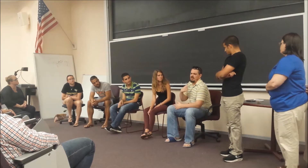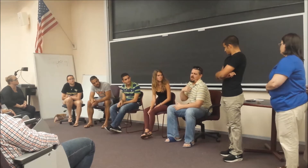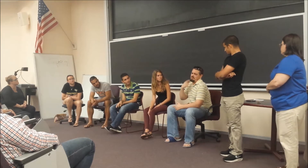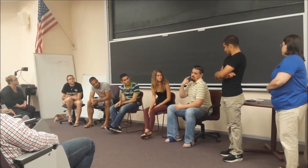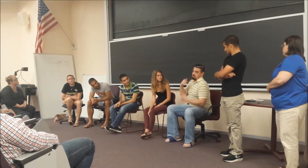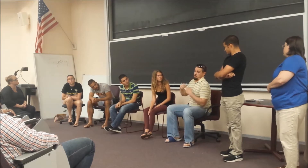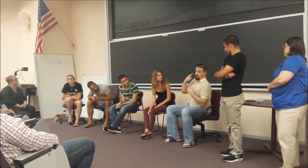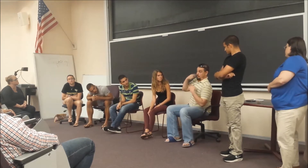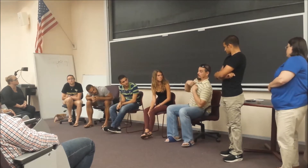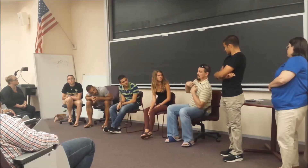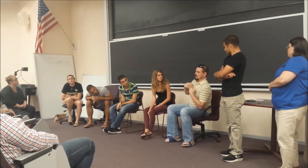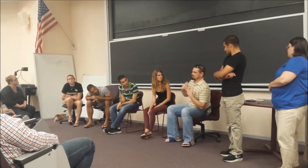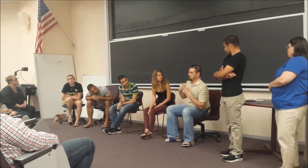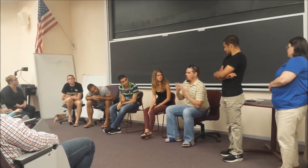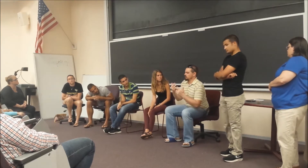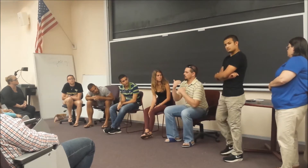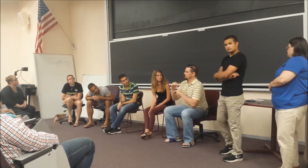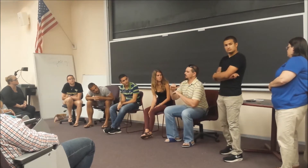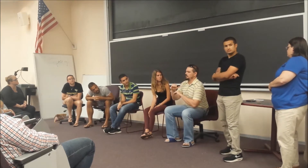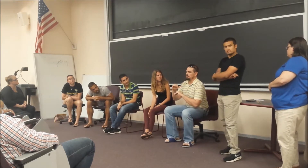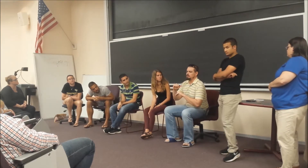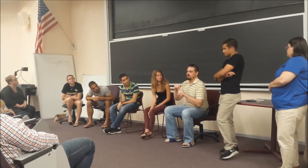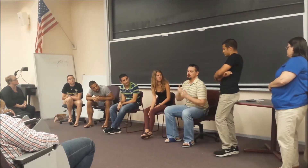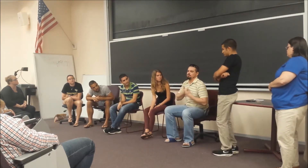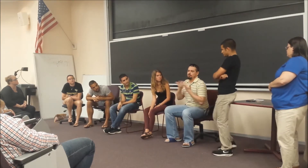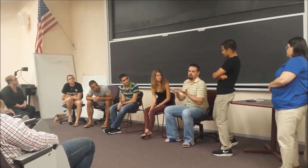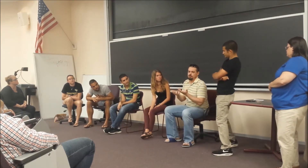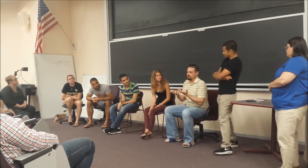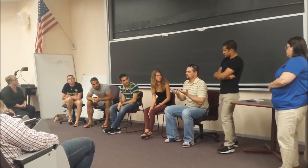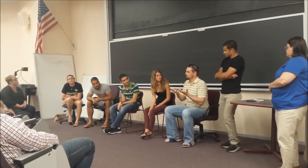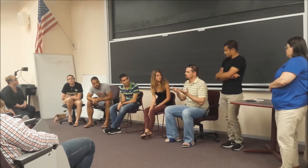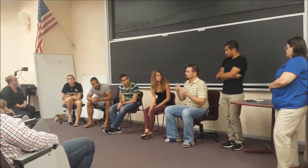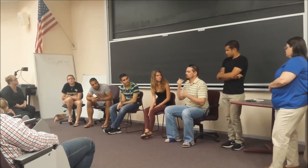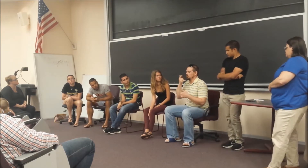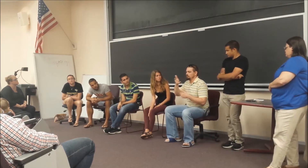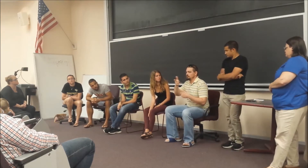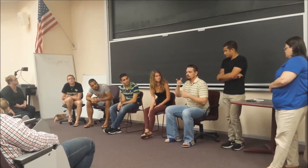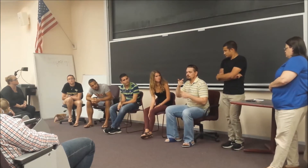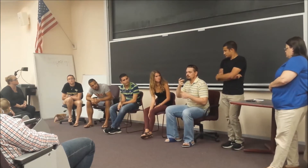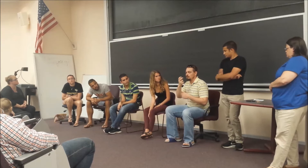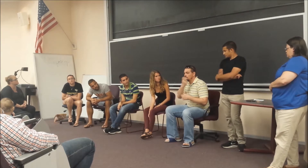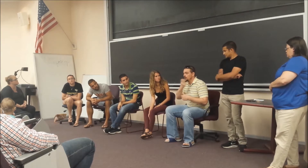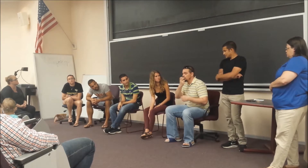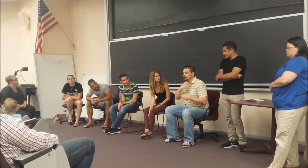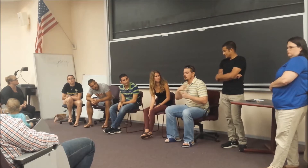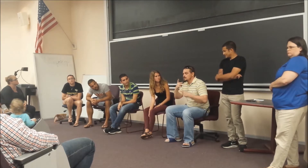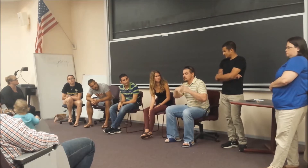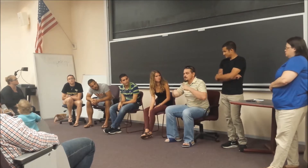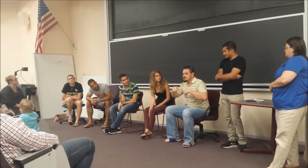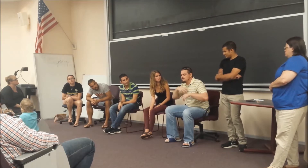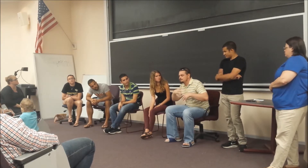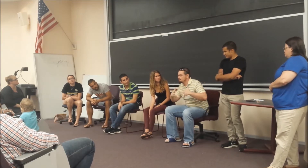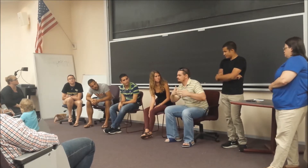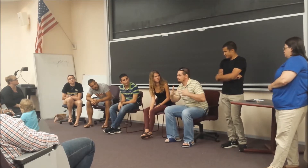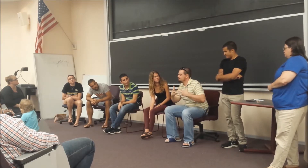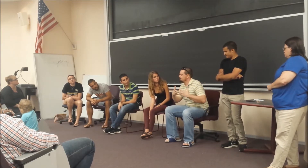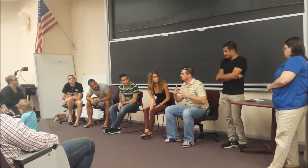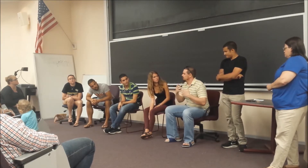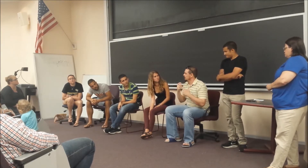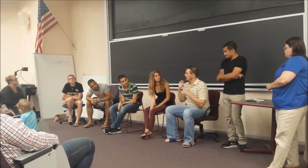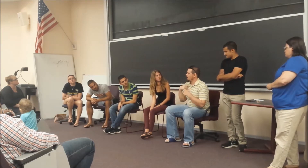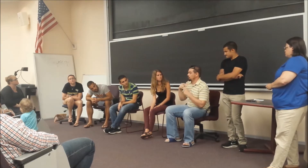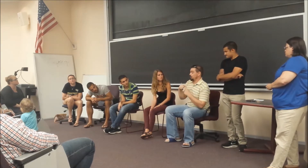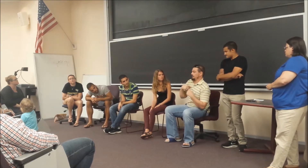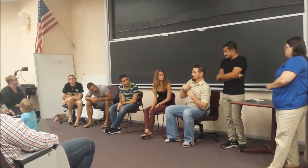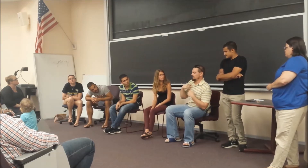Well, if I watch people's mouth, for me, that's a limitation of expression. And, if I'm